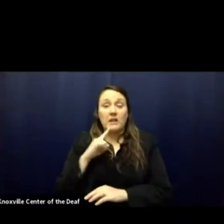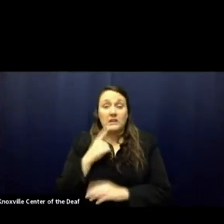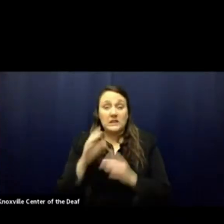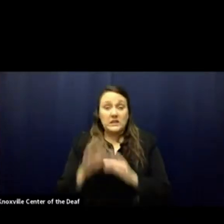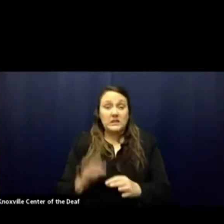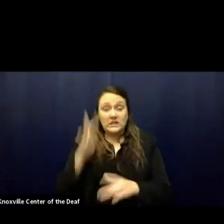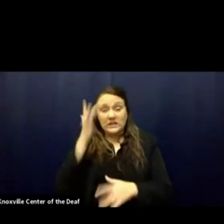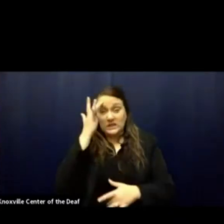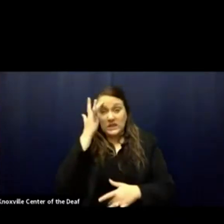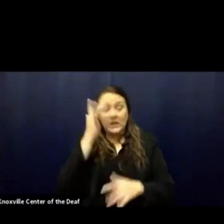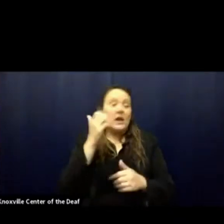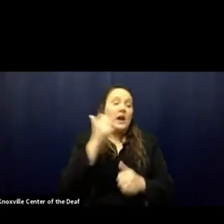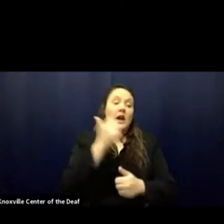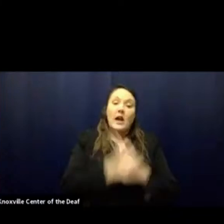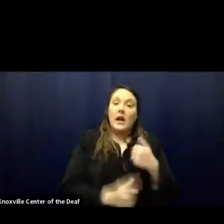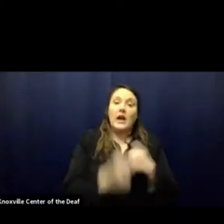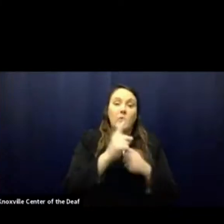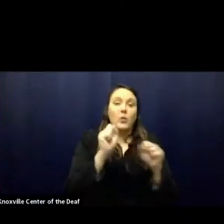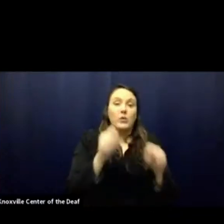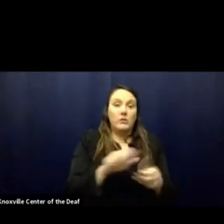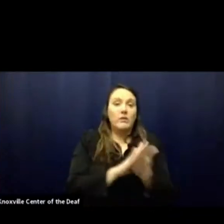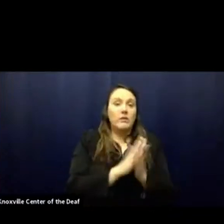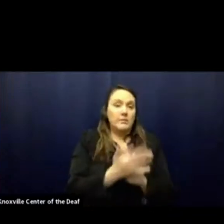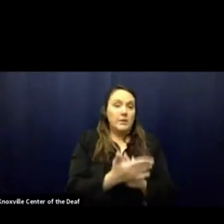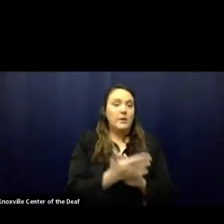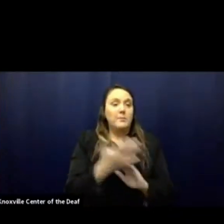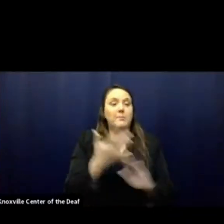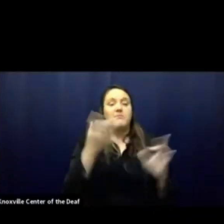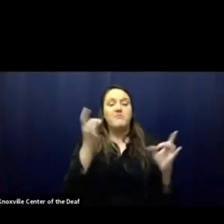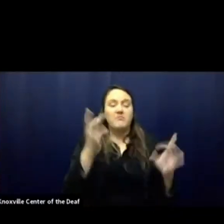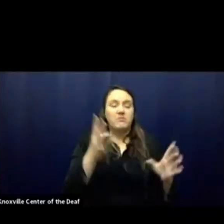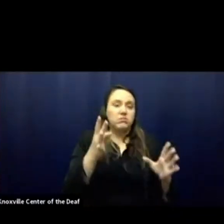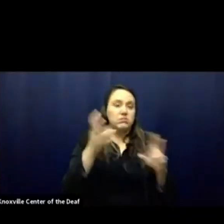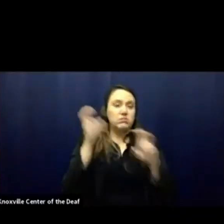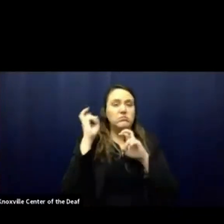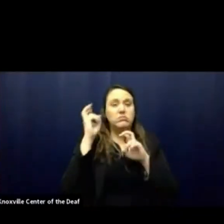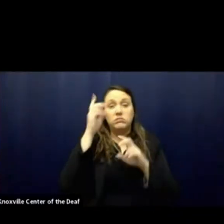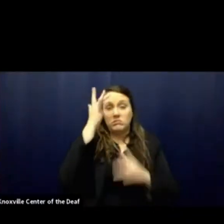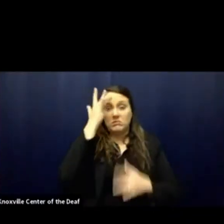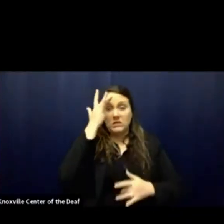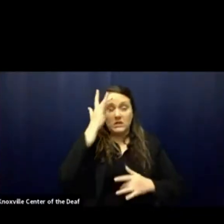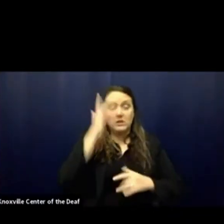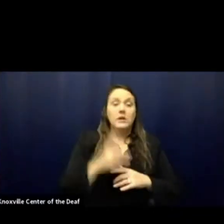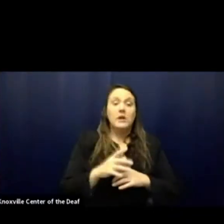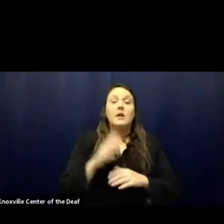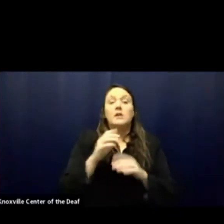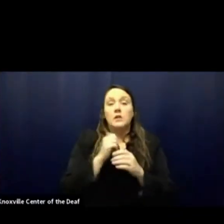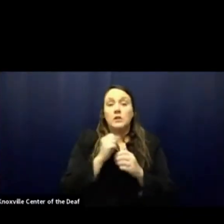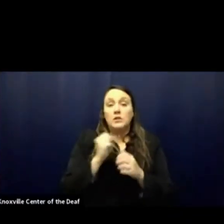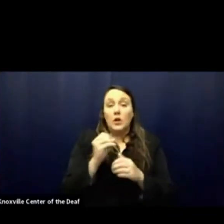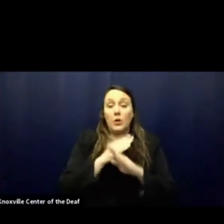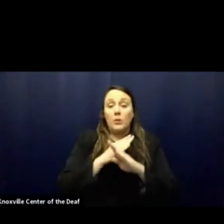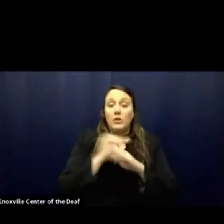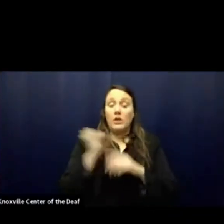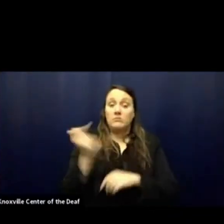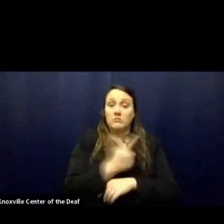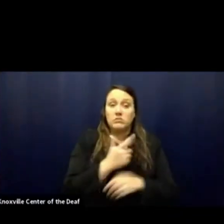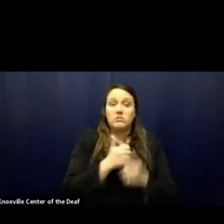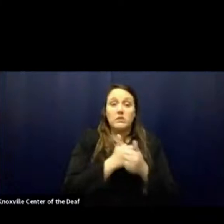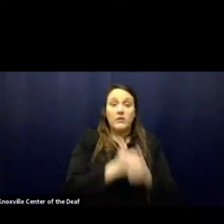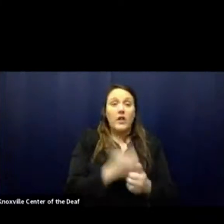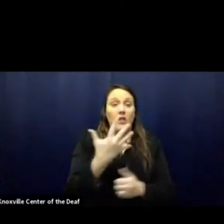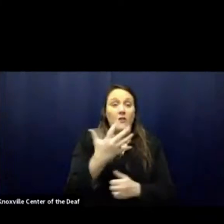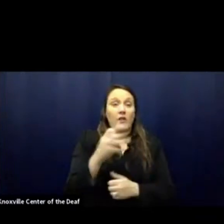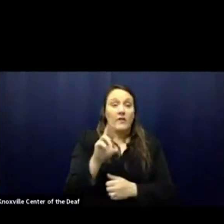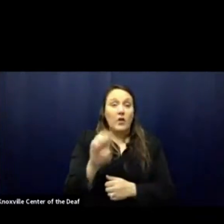with COVID. So again, really important for all of us to protect each other and practice the 5 core actions. Also from Grace